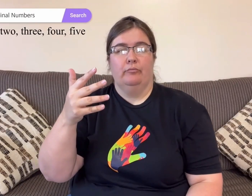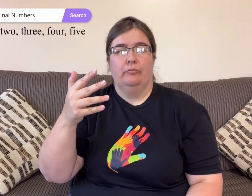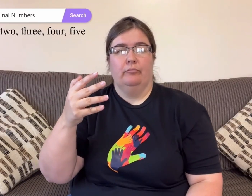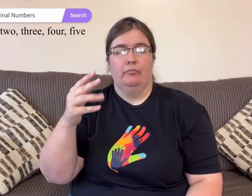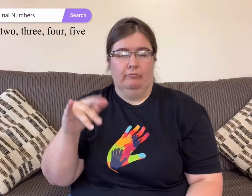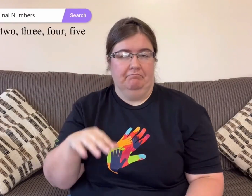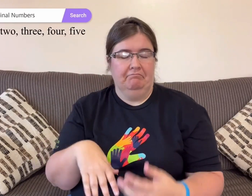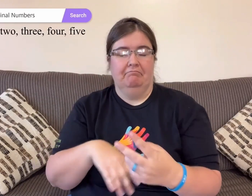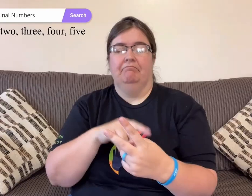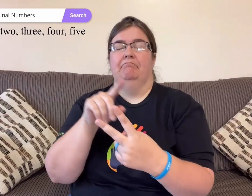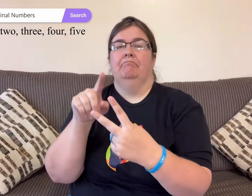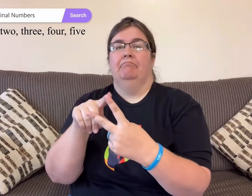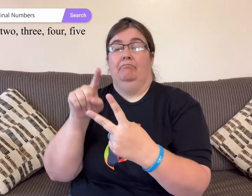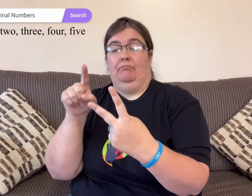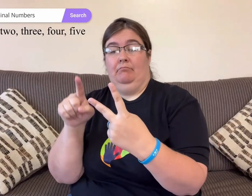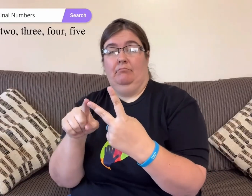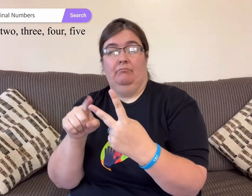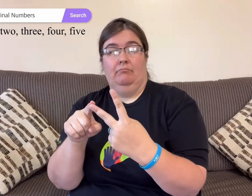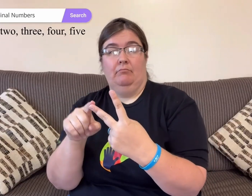5, and ordinal,